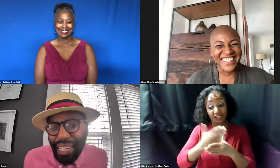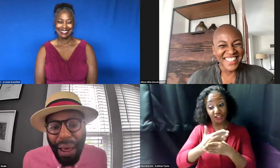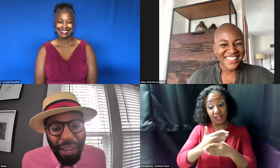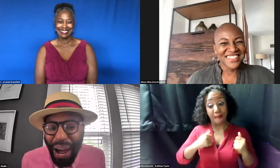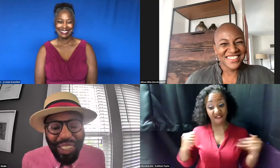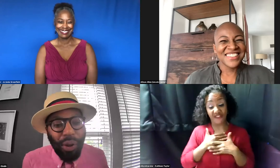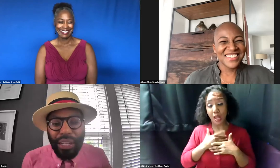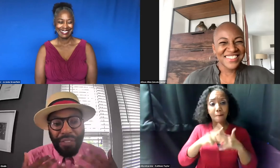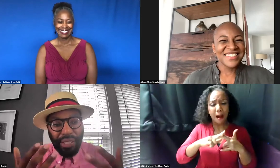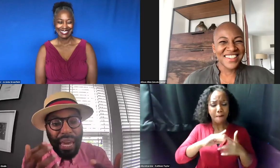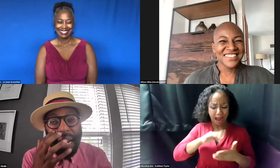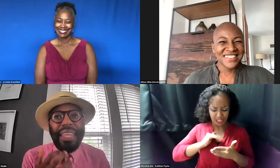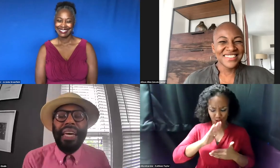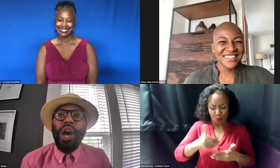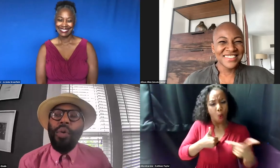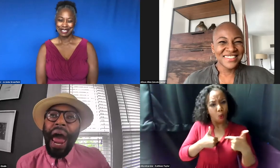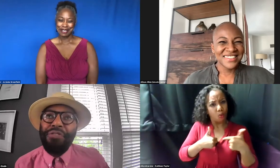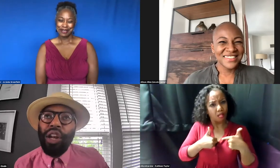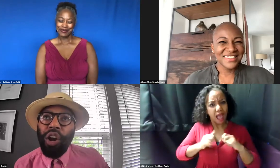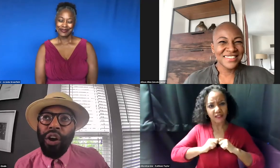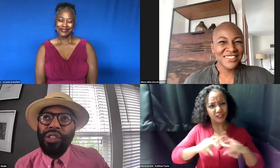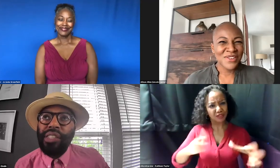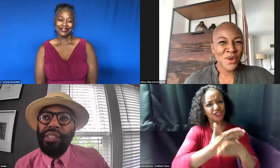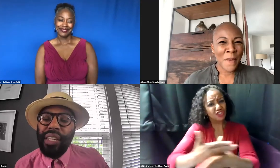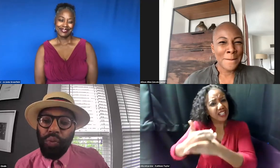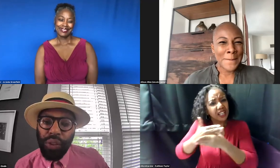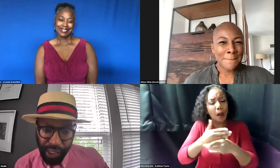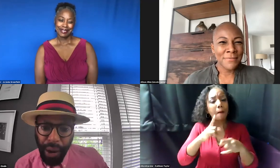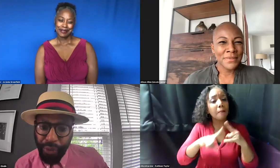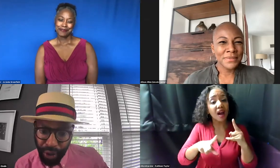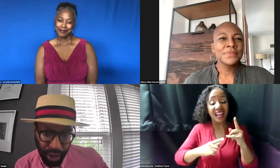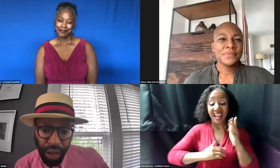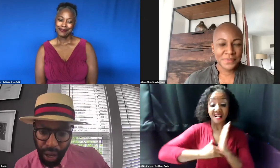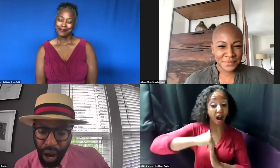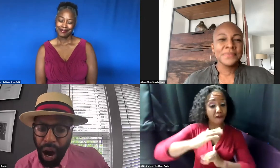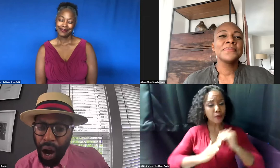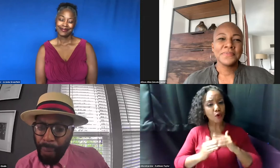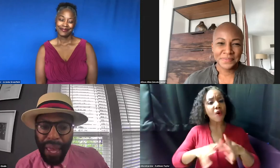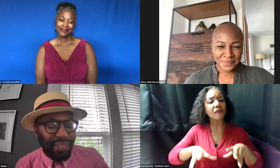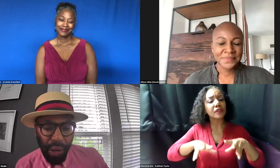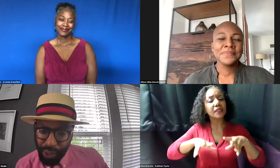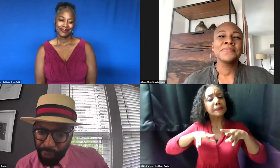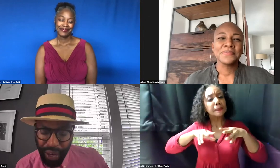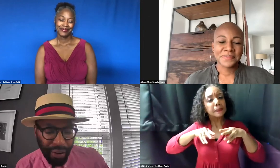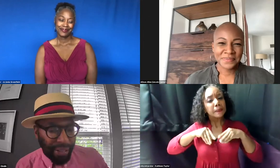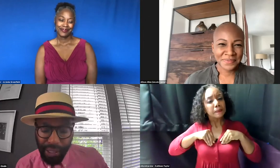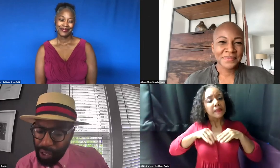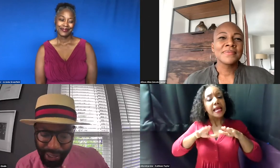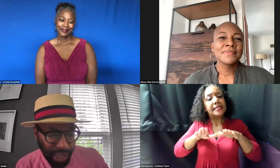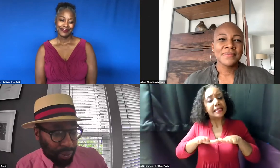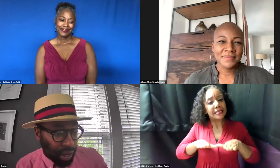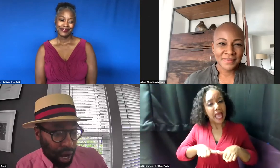this is what's in the depth of my soul and I have to say it. And I think we have to learn to sit with the discomfort, mm-hmm. And sit with the fear